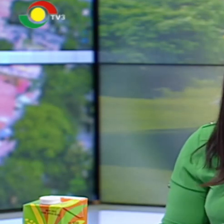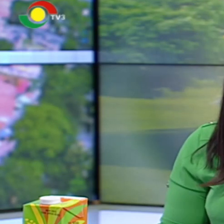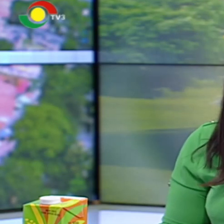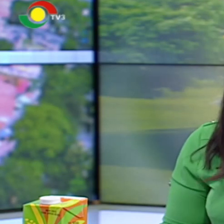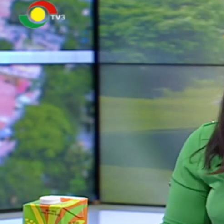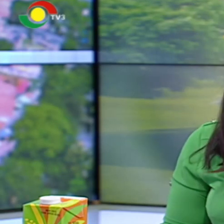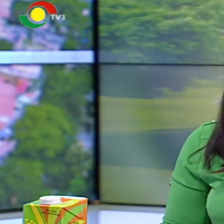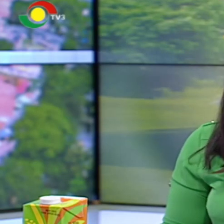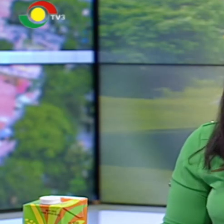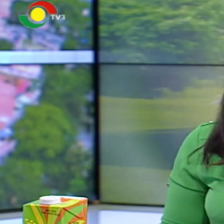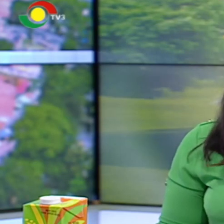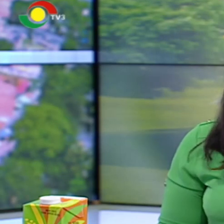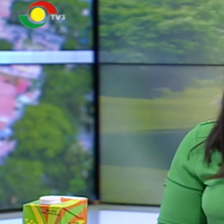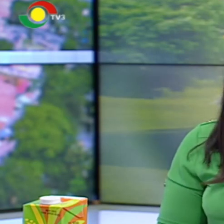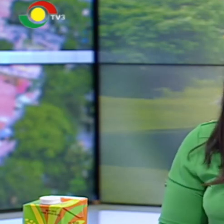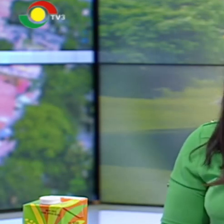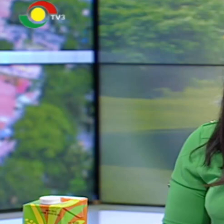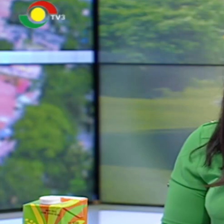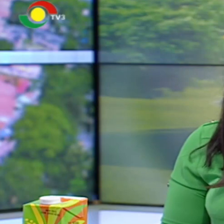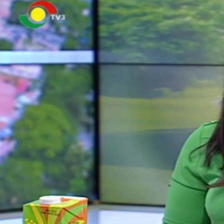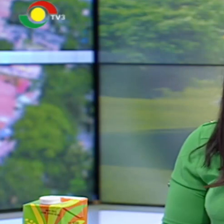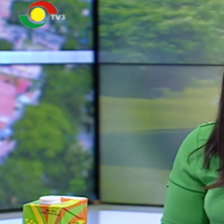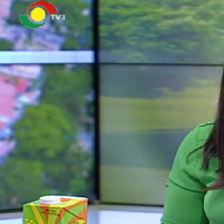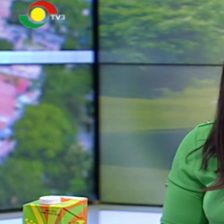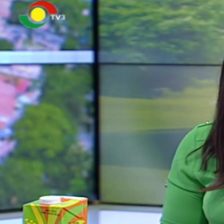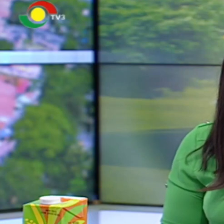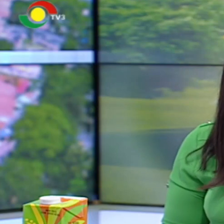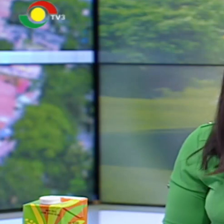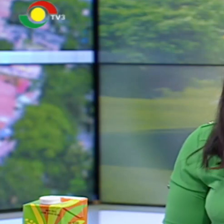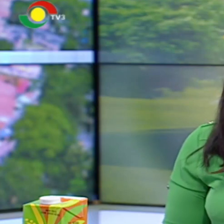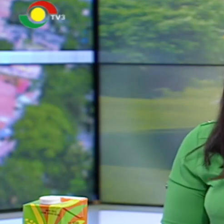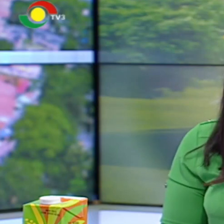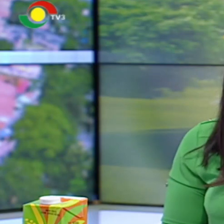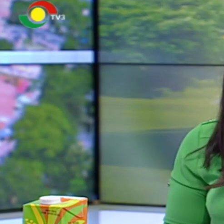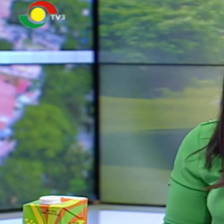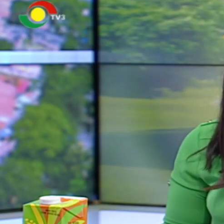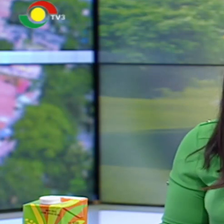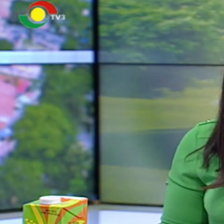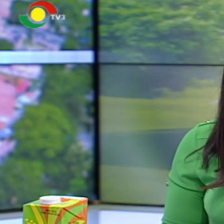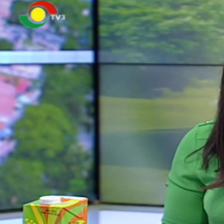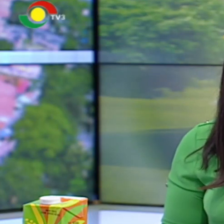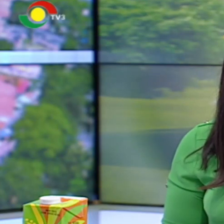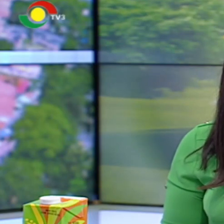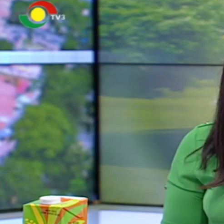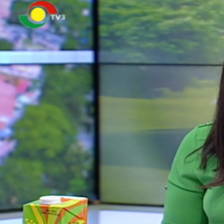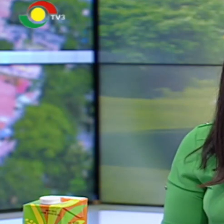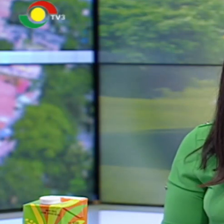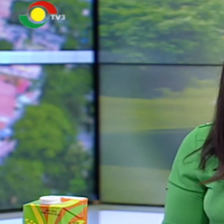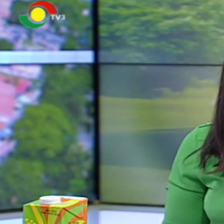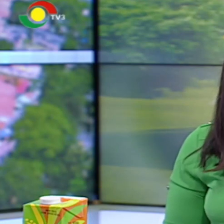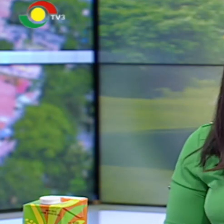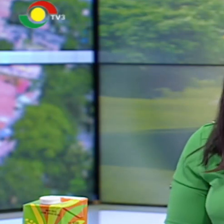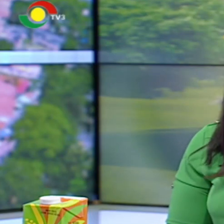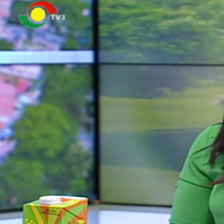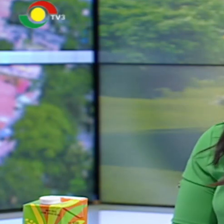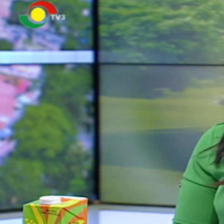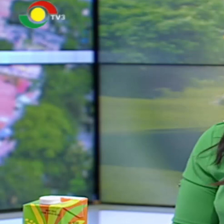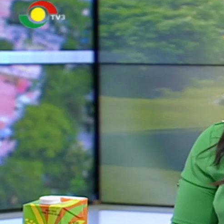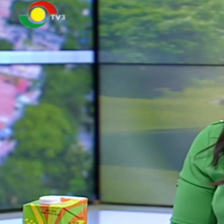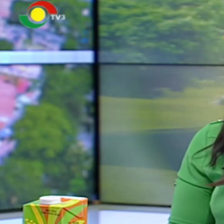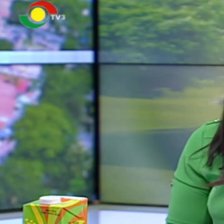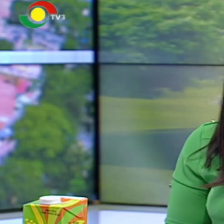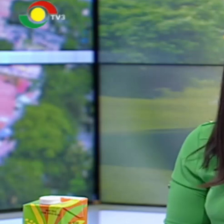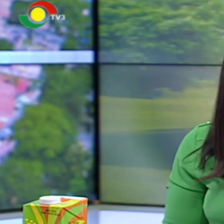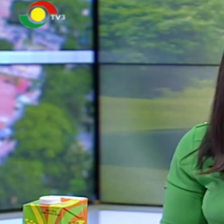with regards to the coronavirus management. Takeaway for me is out of the 4,560 people tested so far, we